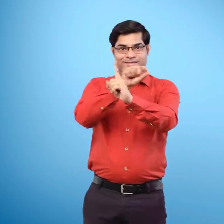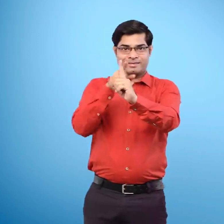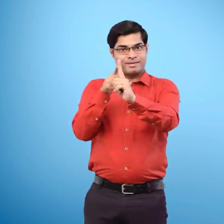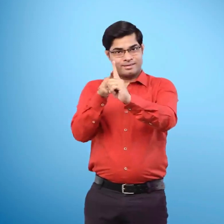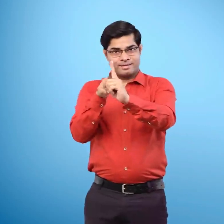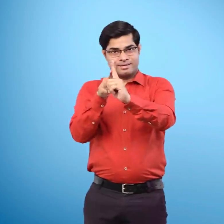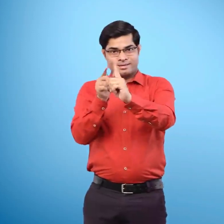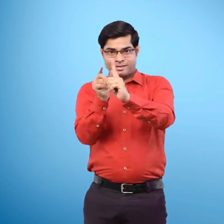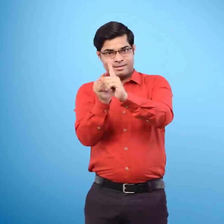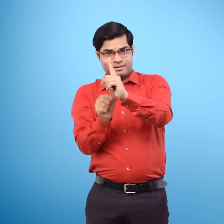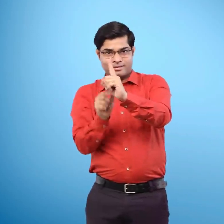curved hands.